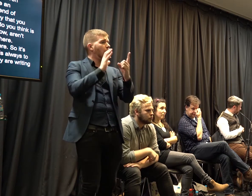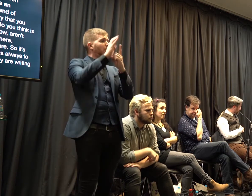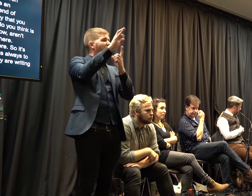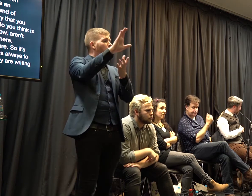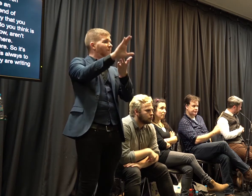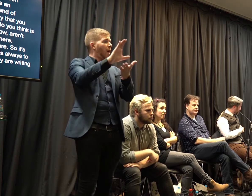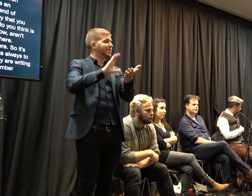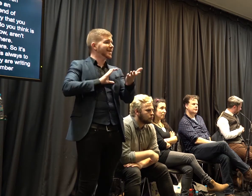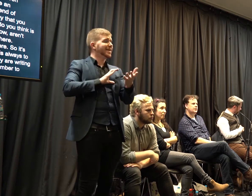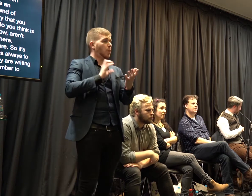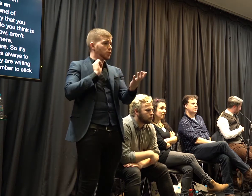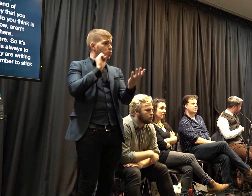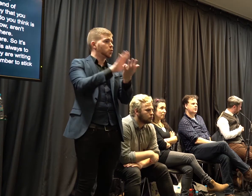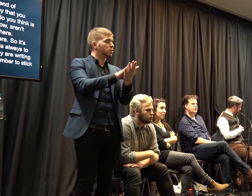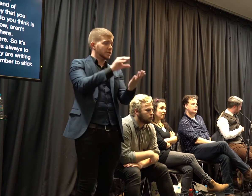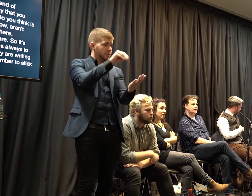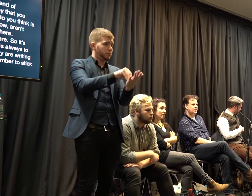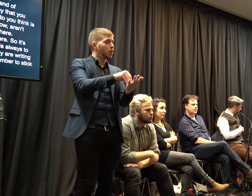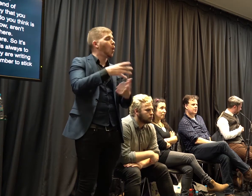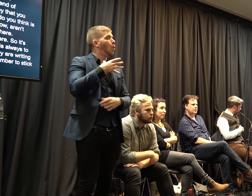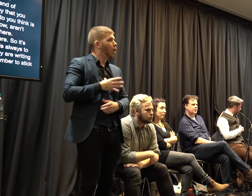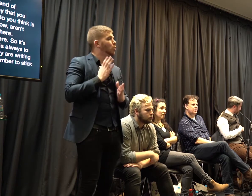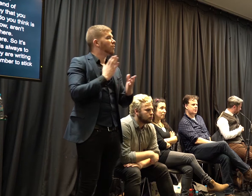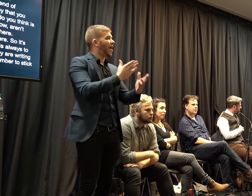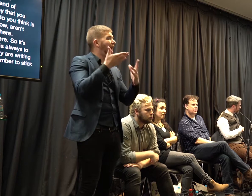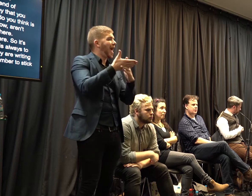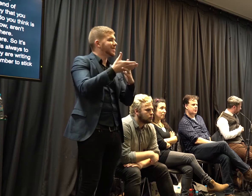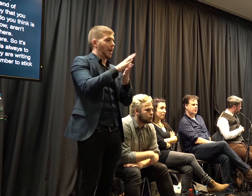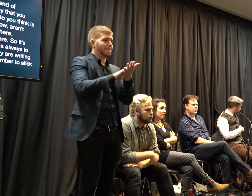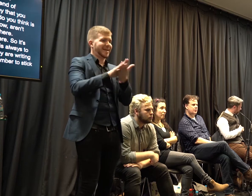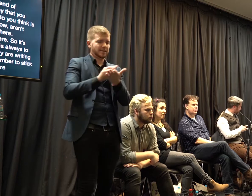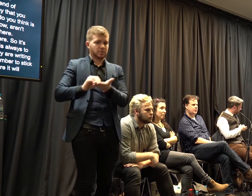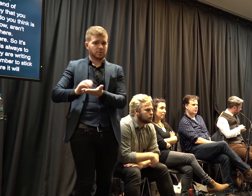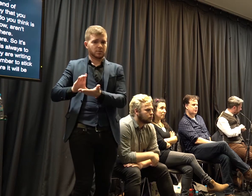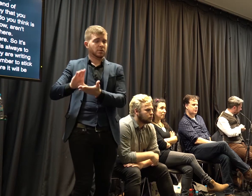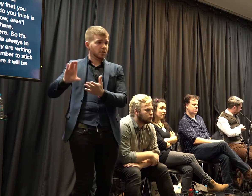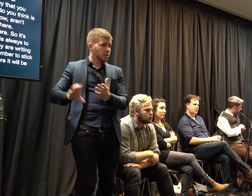stick in, we want to provide access, and therefore that will be that much money. So